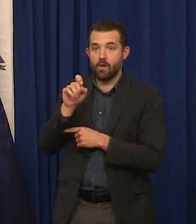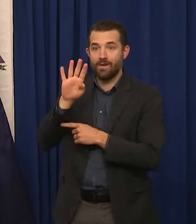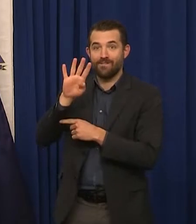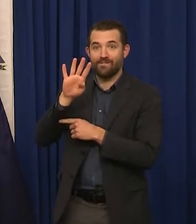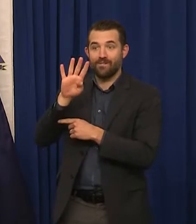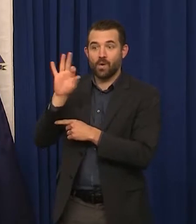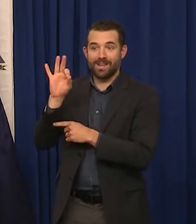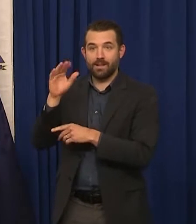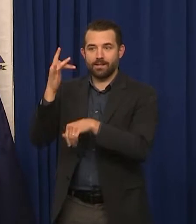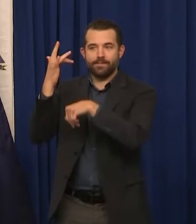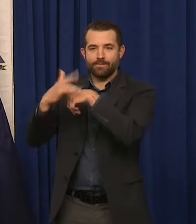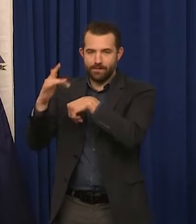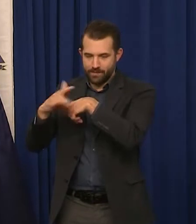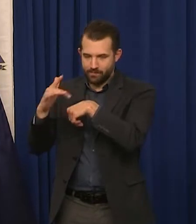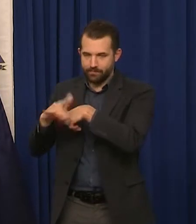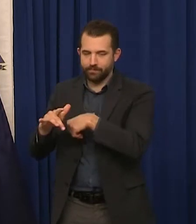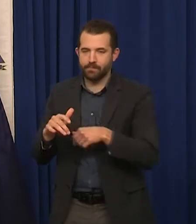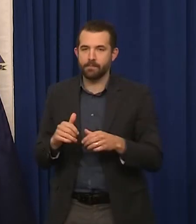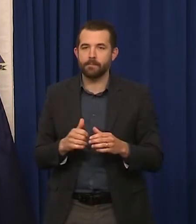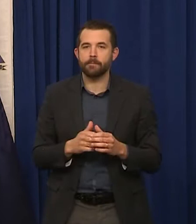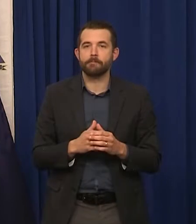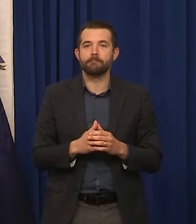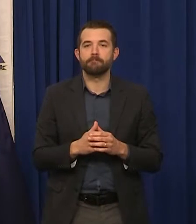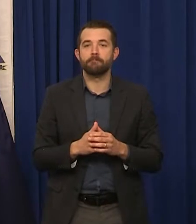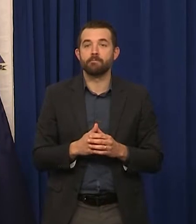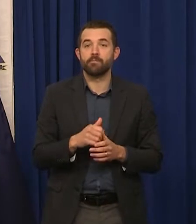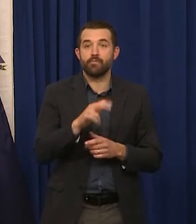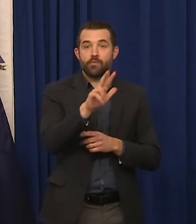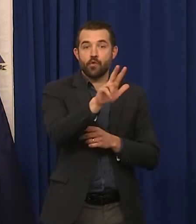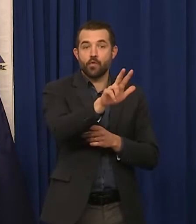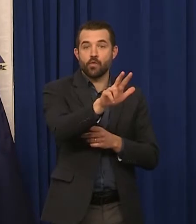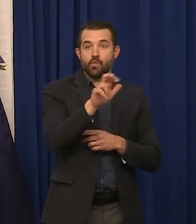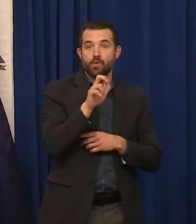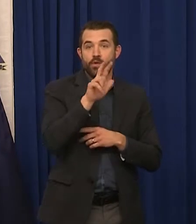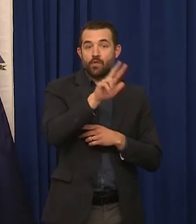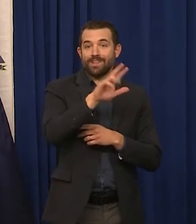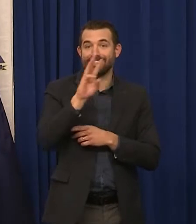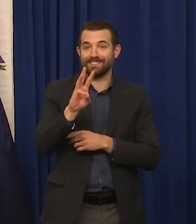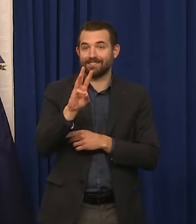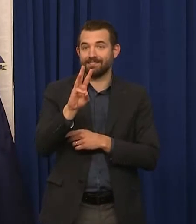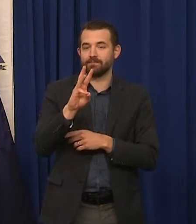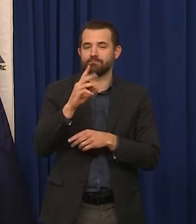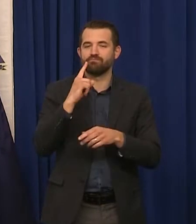available. There are also 336 traditional